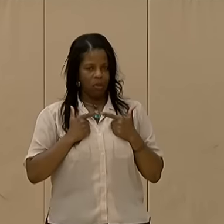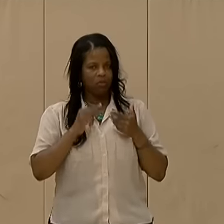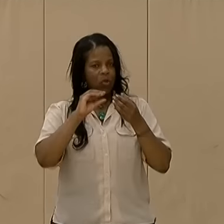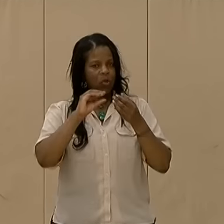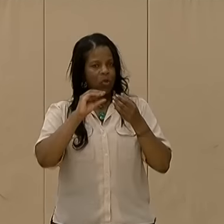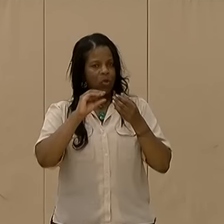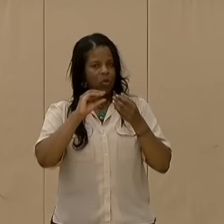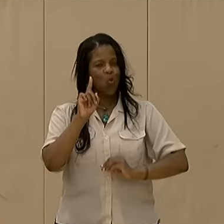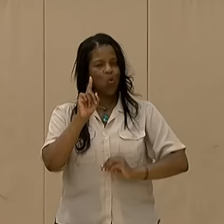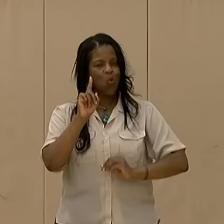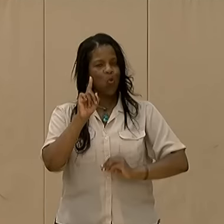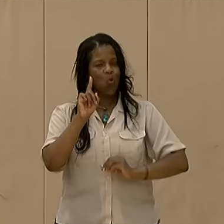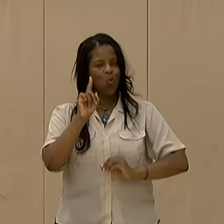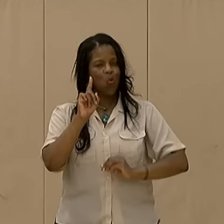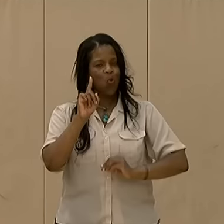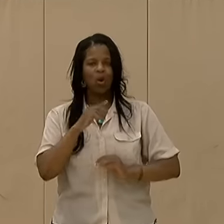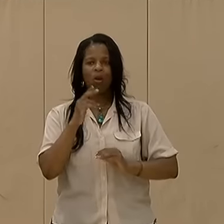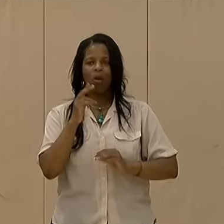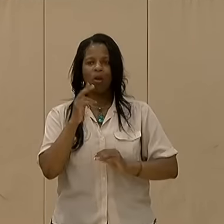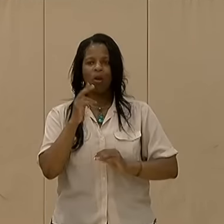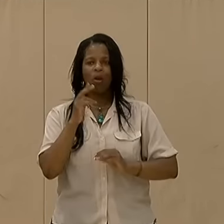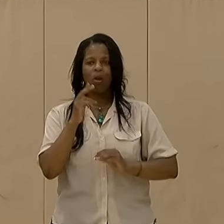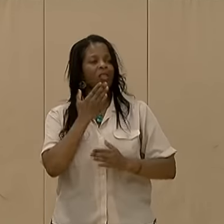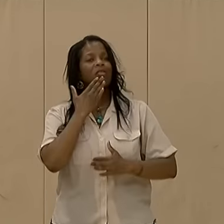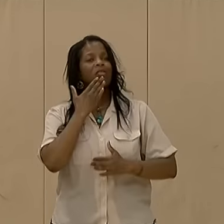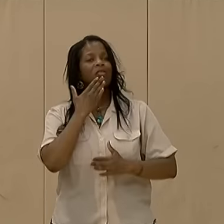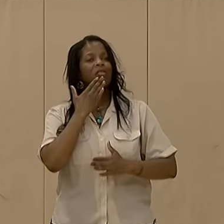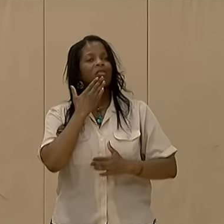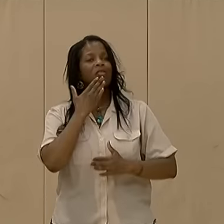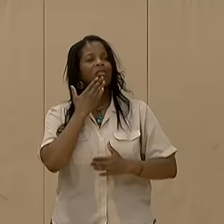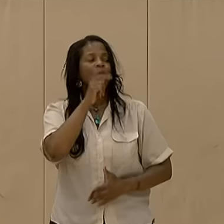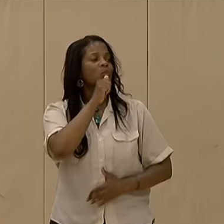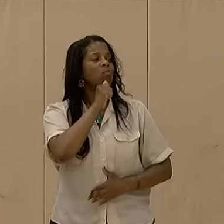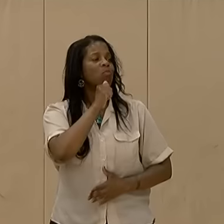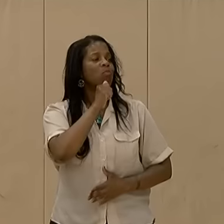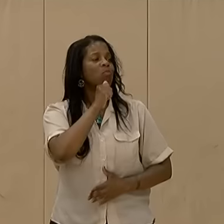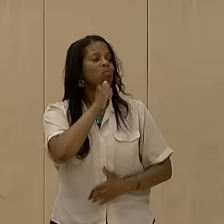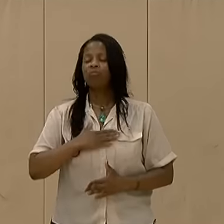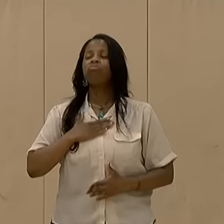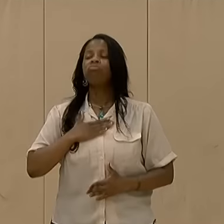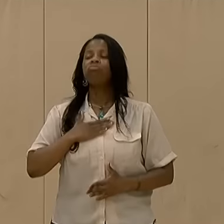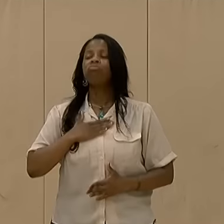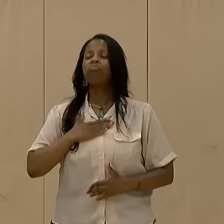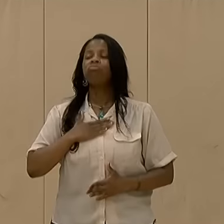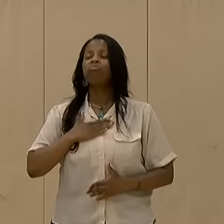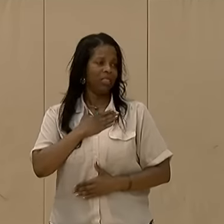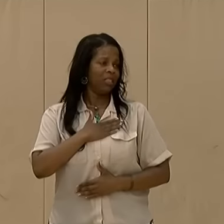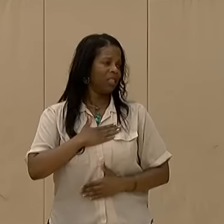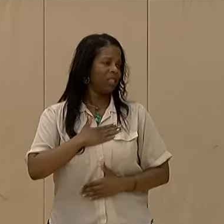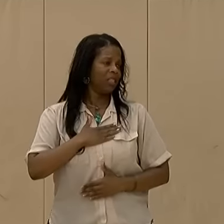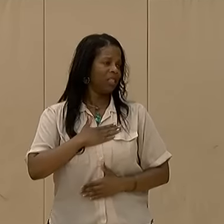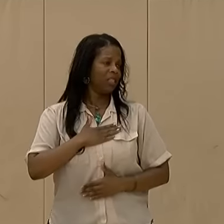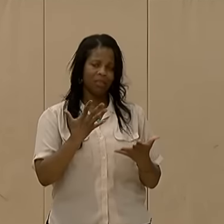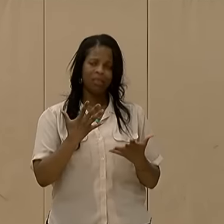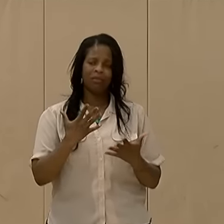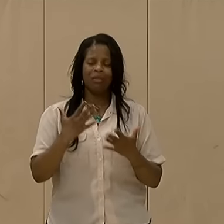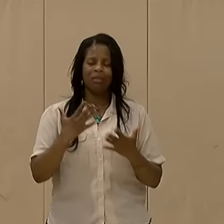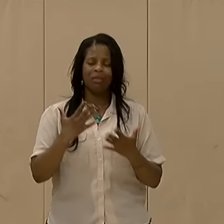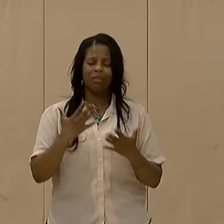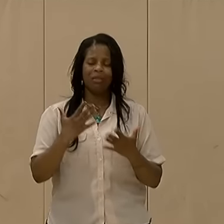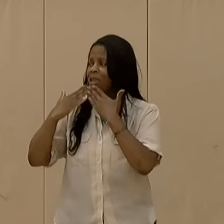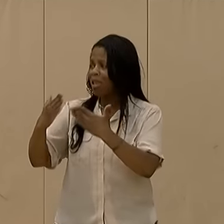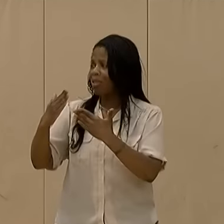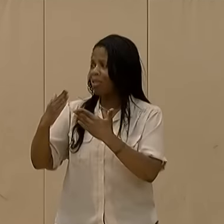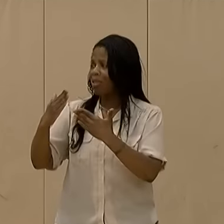priority to us. Thank you very much for your patience, and please appreciate these guys on the hard closure